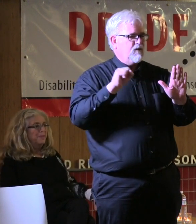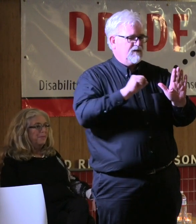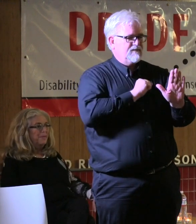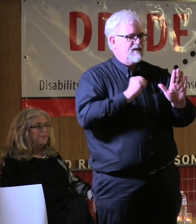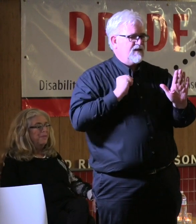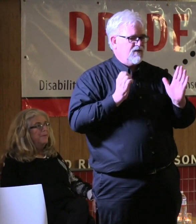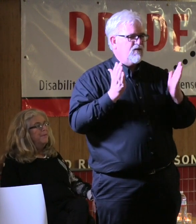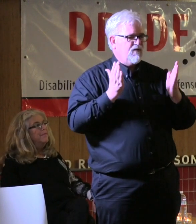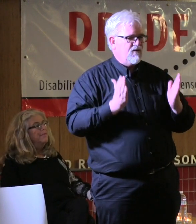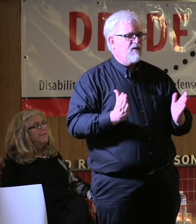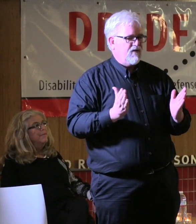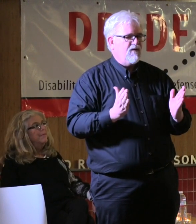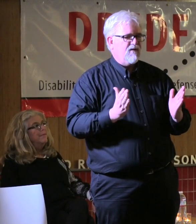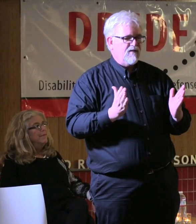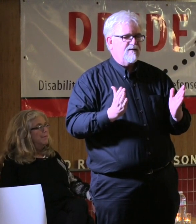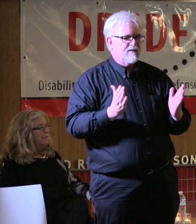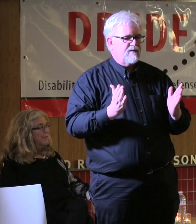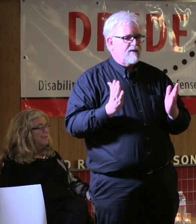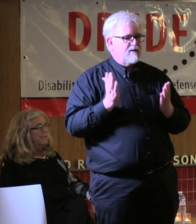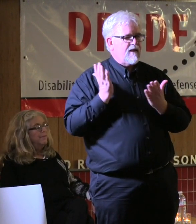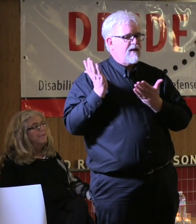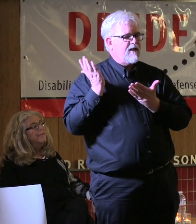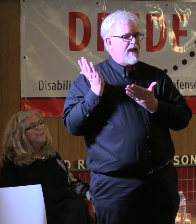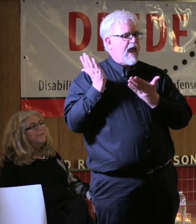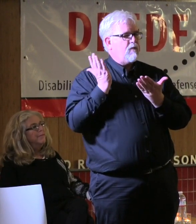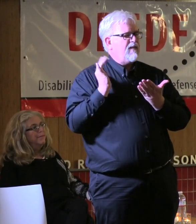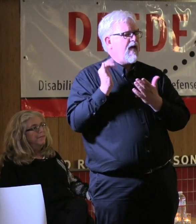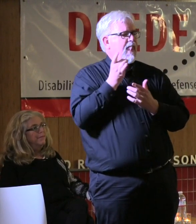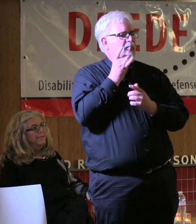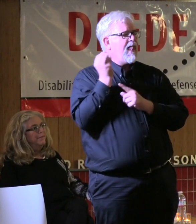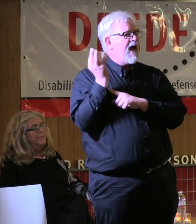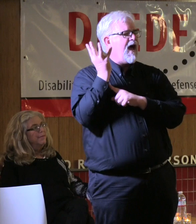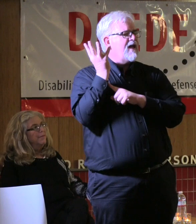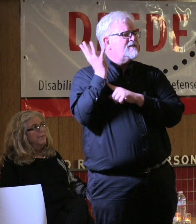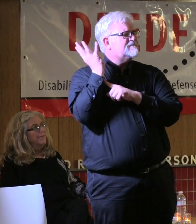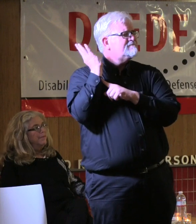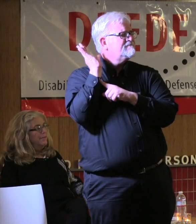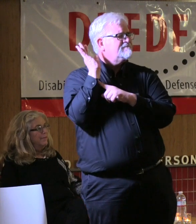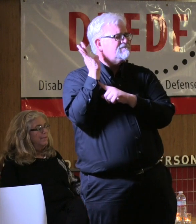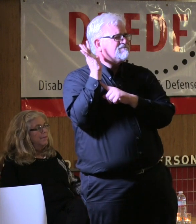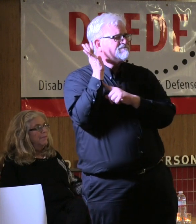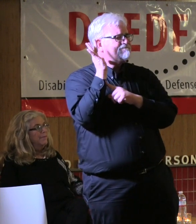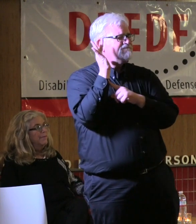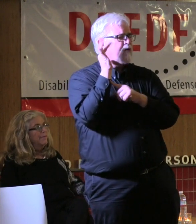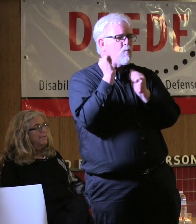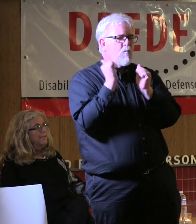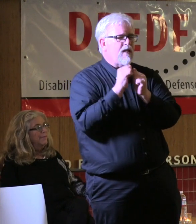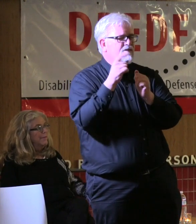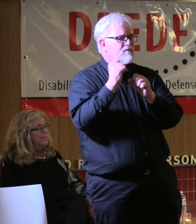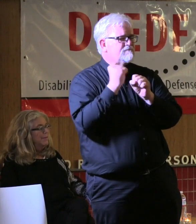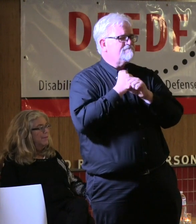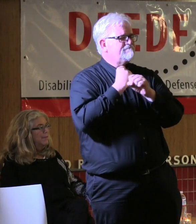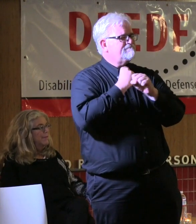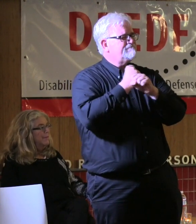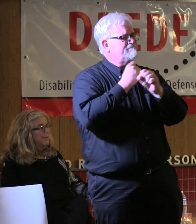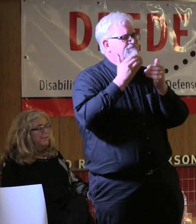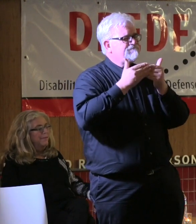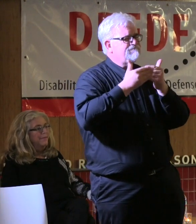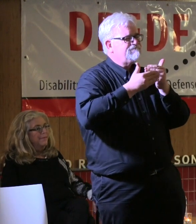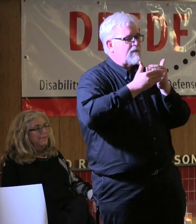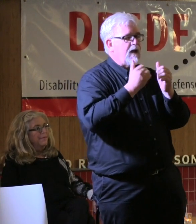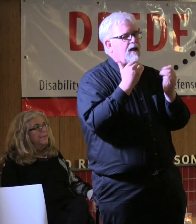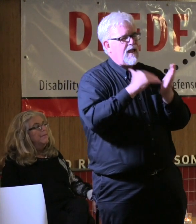Senator and to carry this fight, to be alongside of you all the way. And so again, I thank